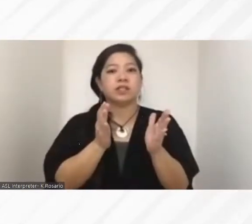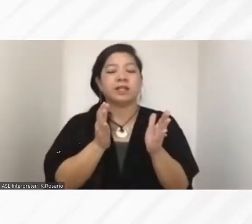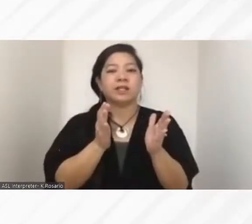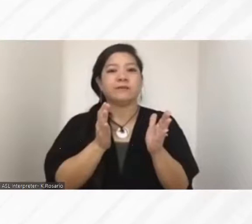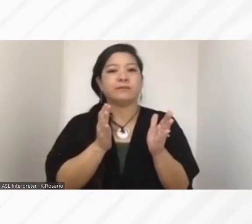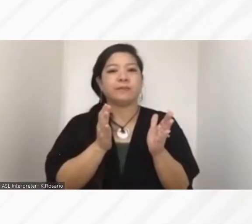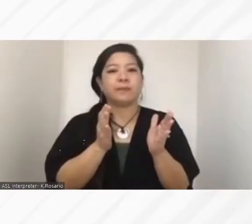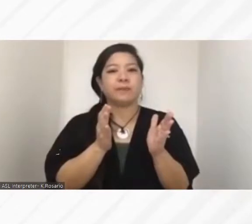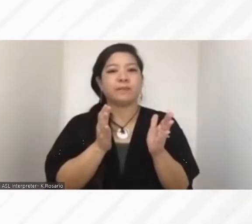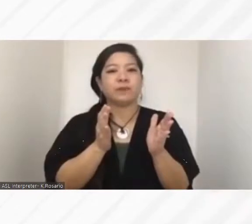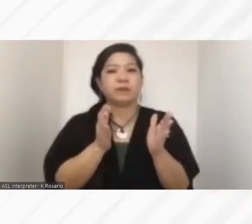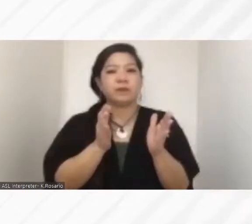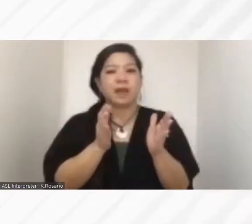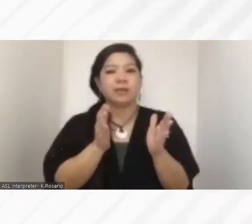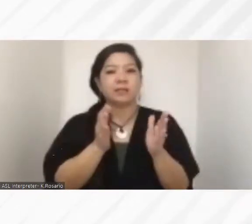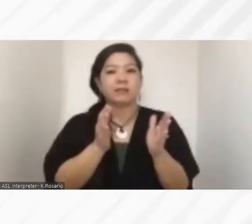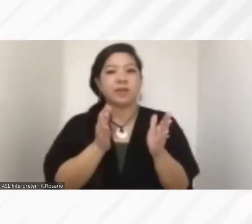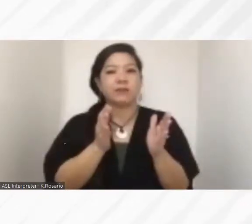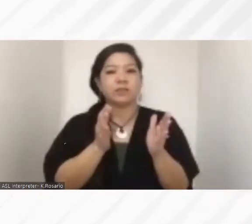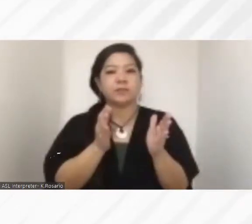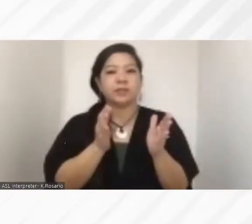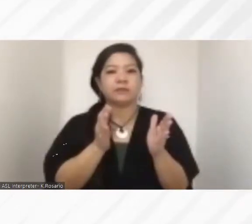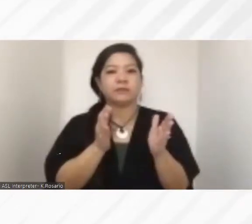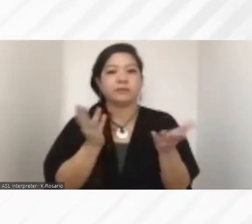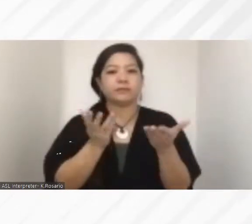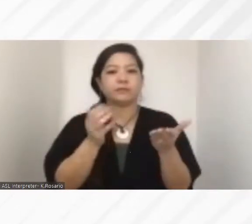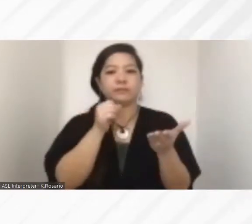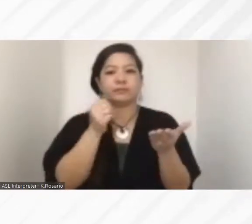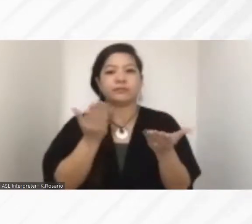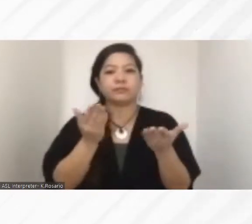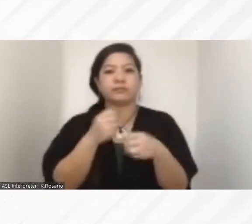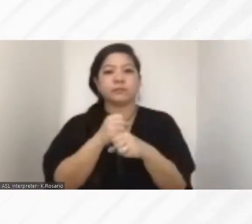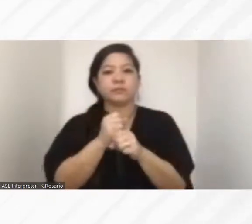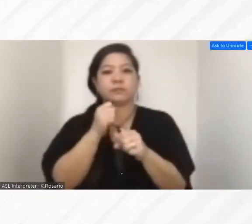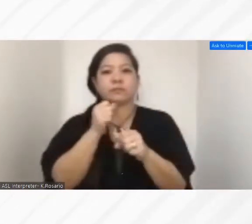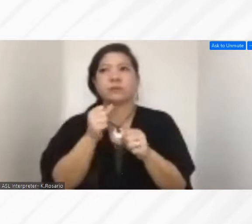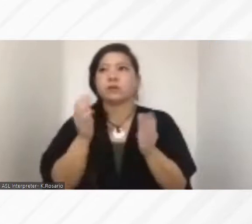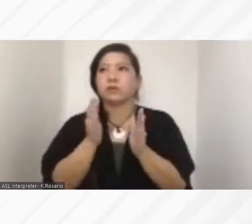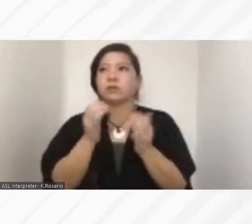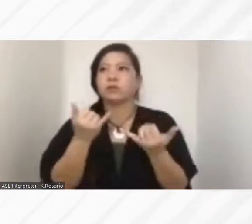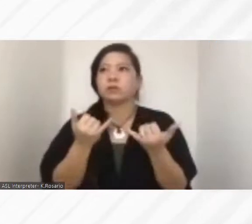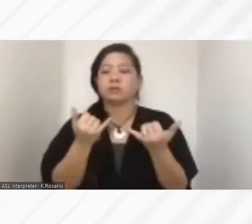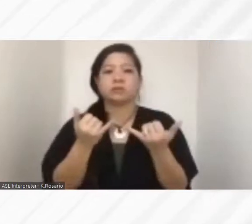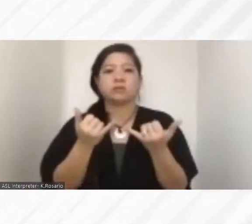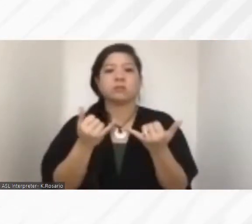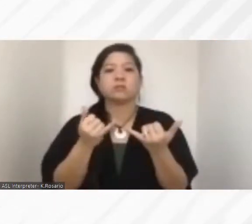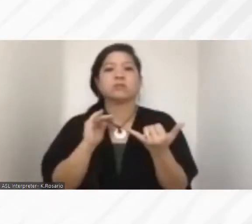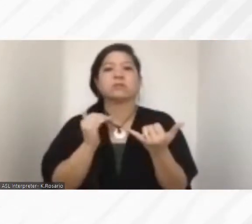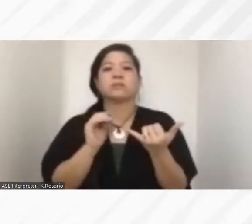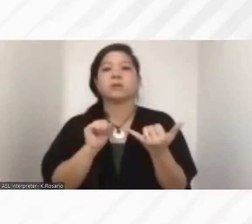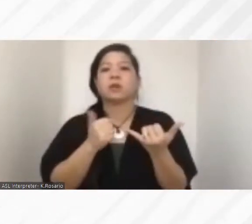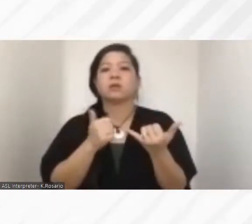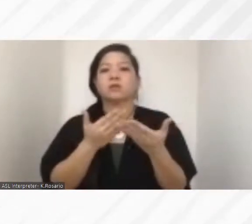tight-knit family here, while our numbers of fatalities may be much smaller than that of other